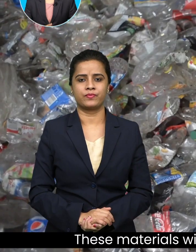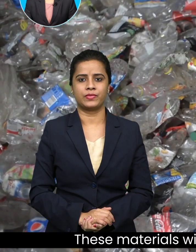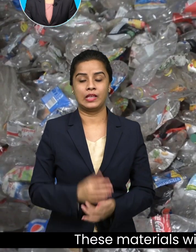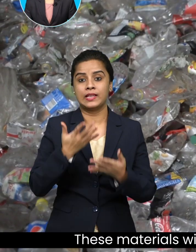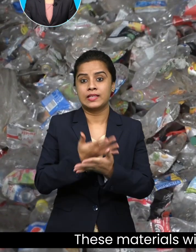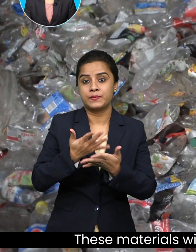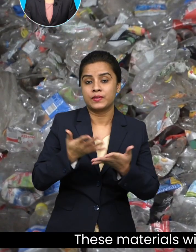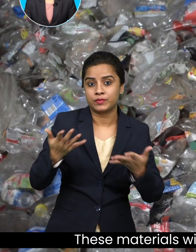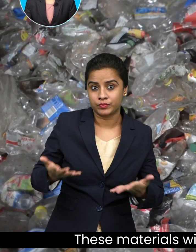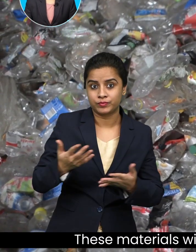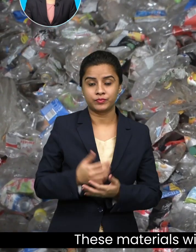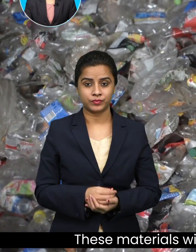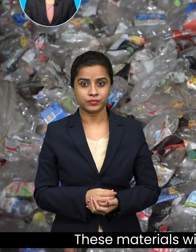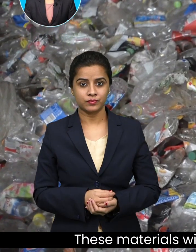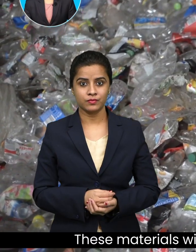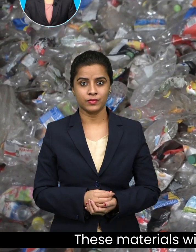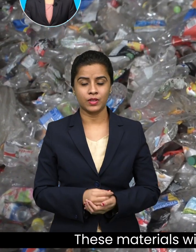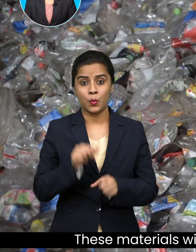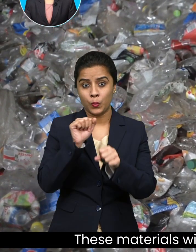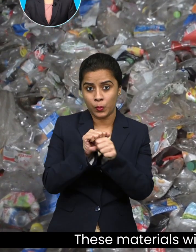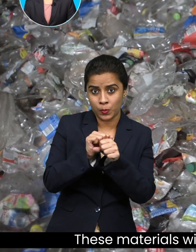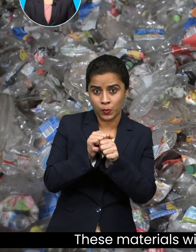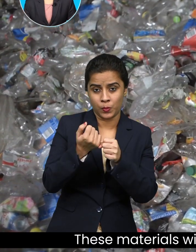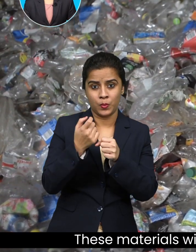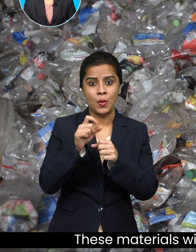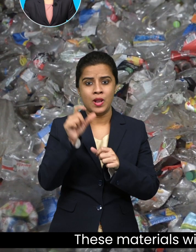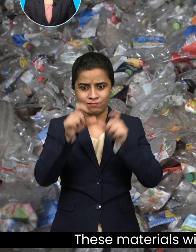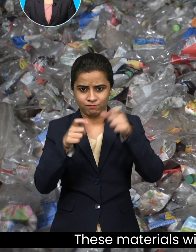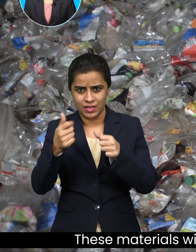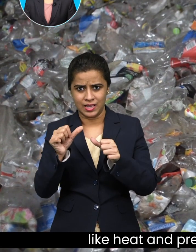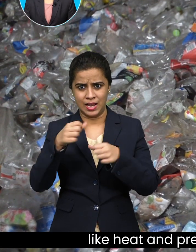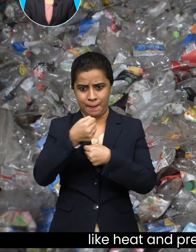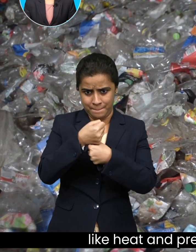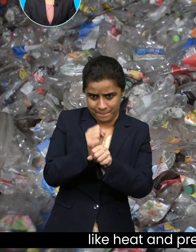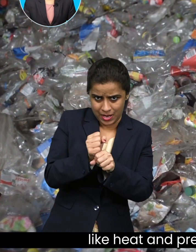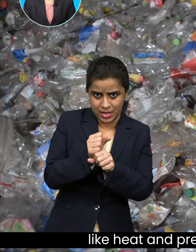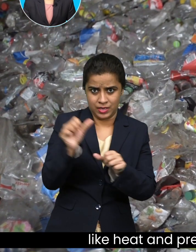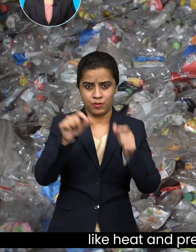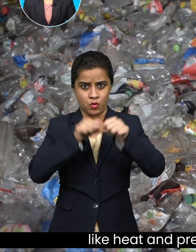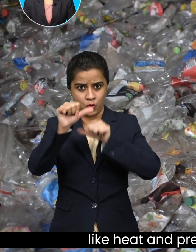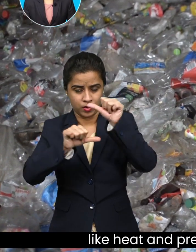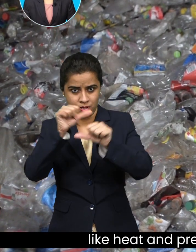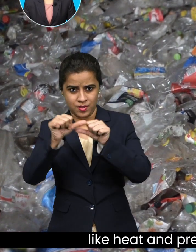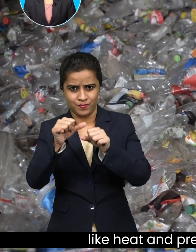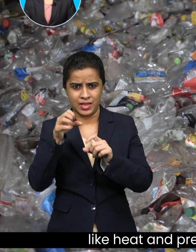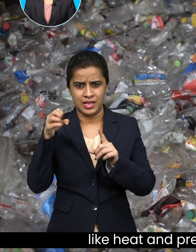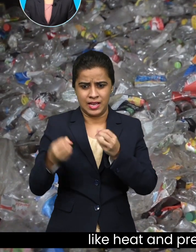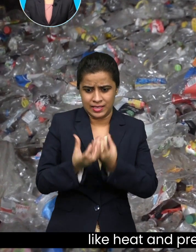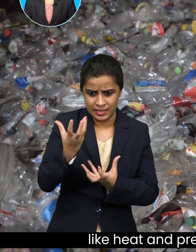These materials will be acted upon by physical processes like heat and